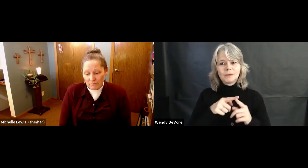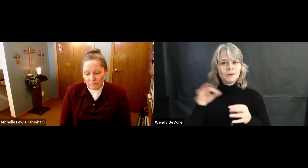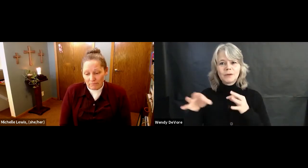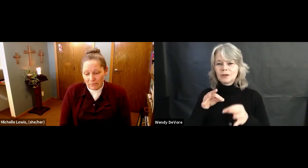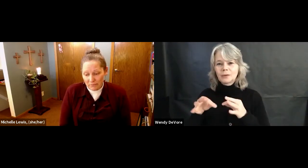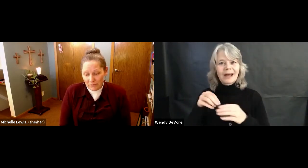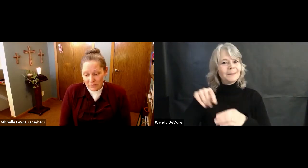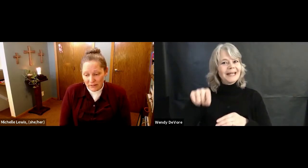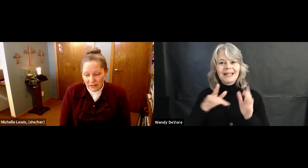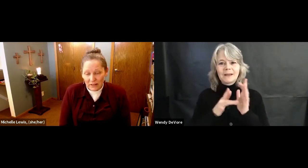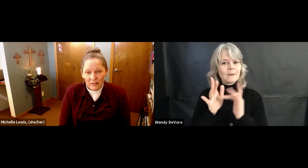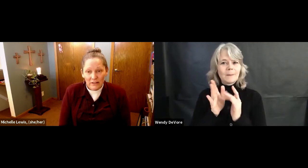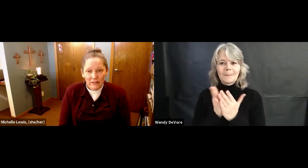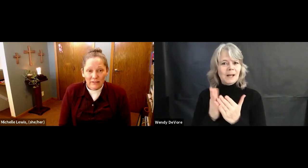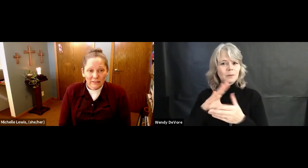story.